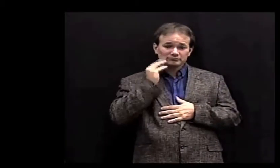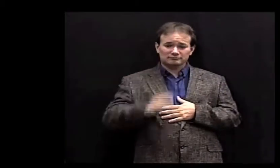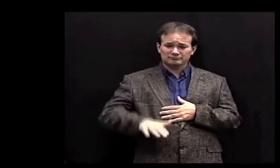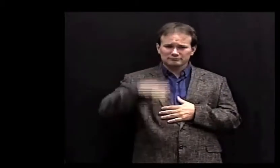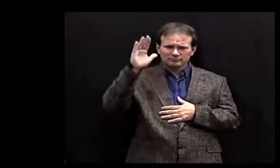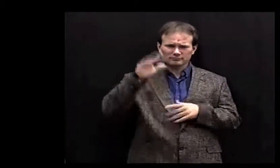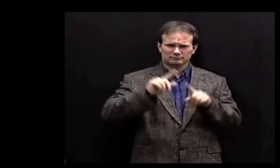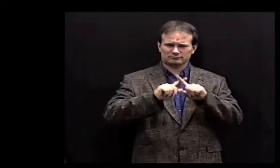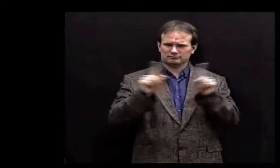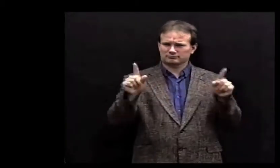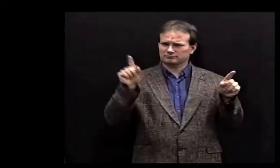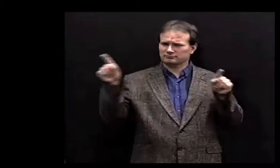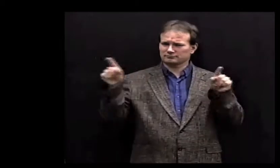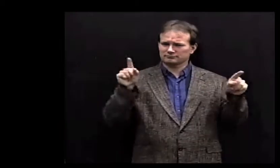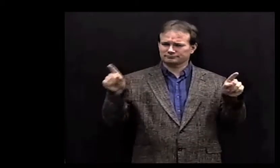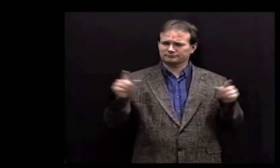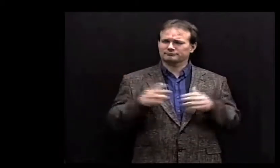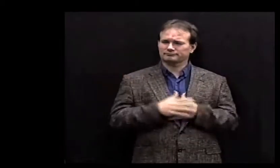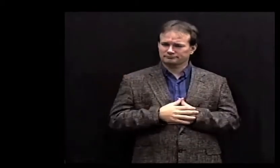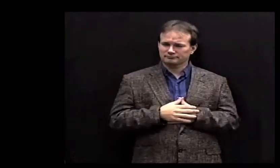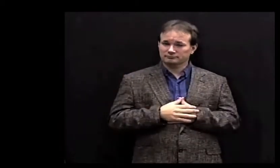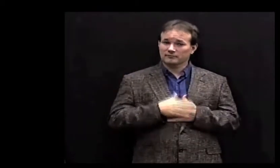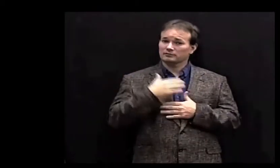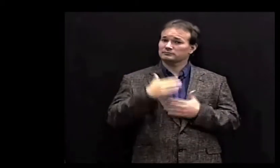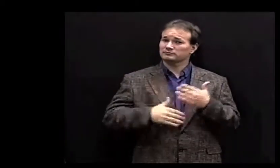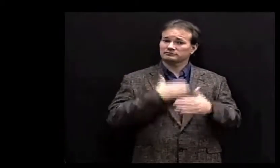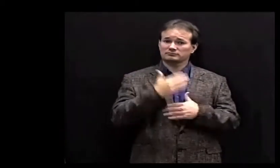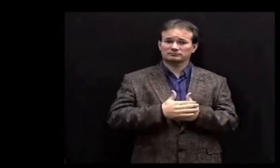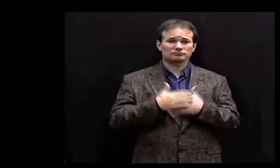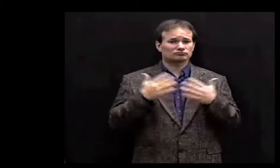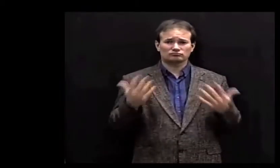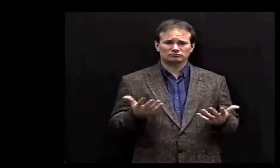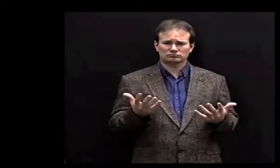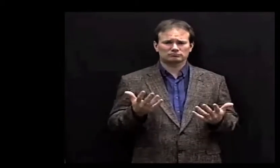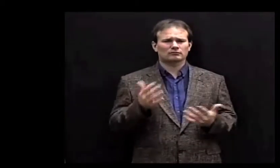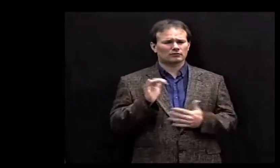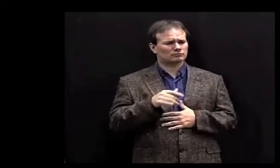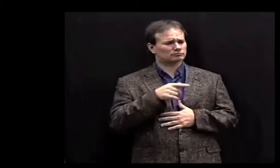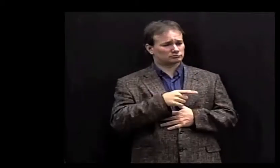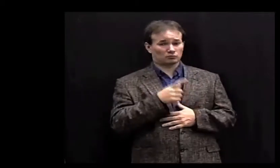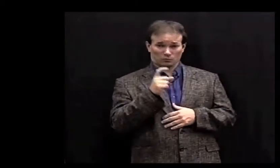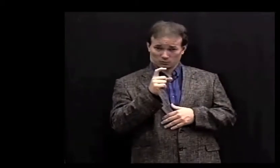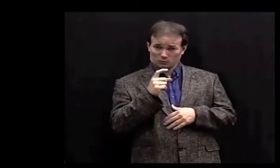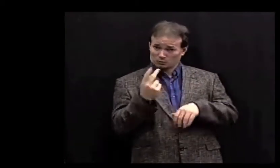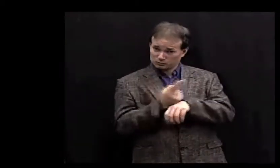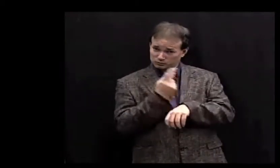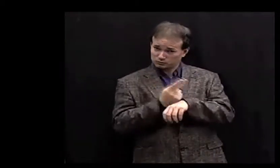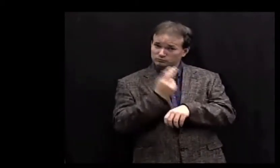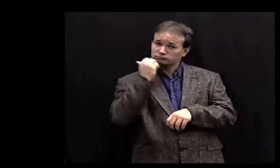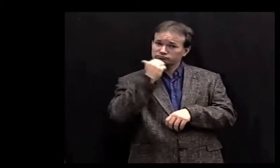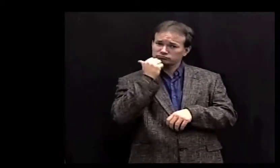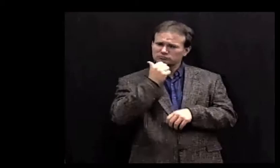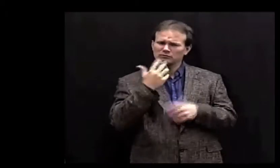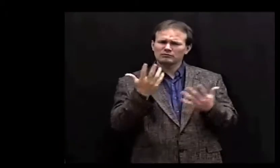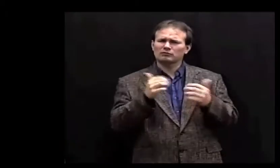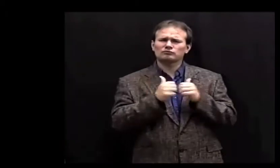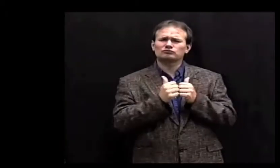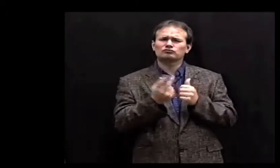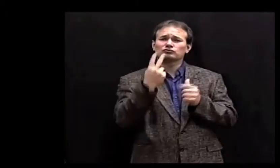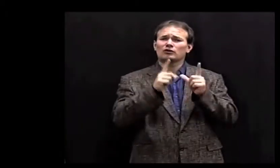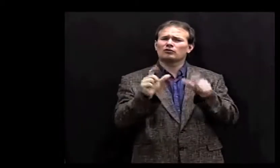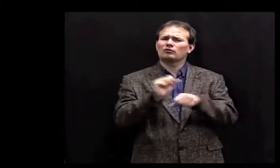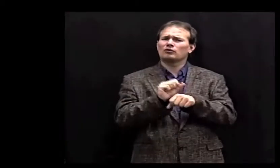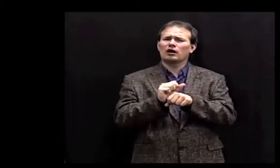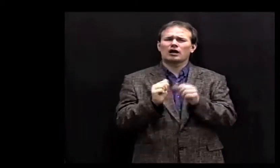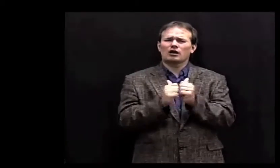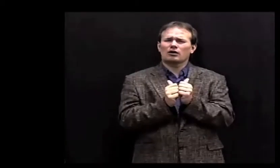sound, and the deaf community learn visually. There are vast differences between their experiences growing up. What you will see next is